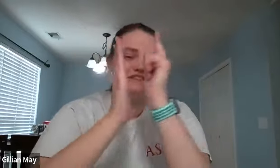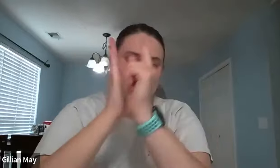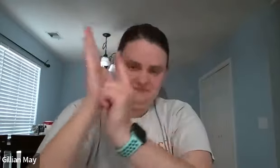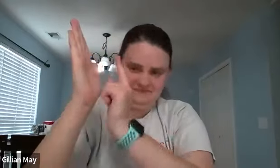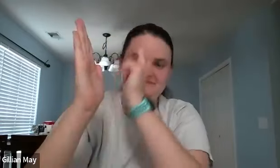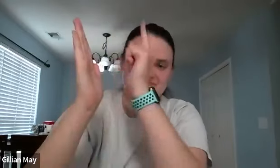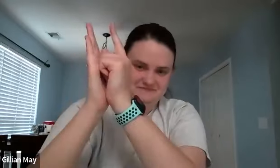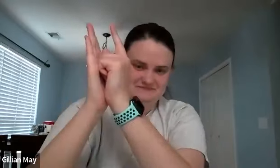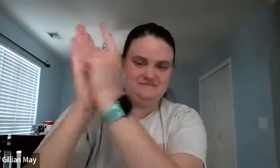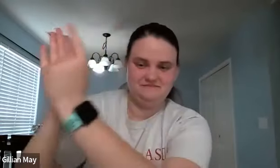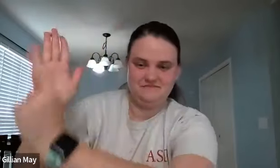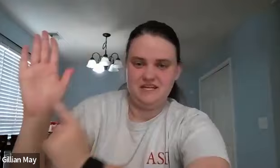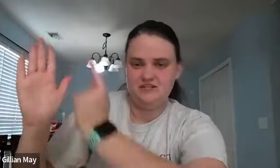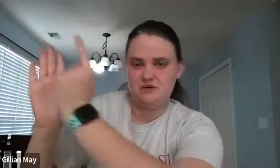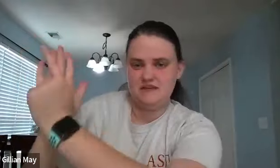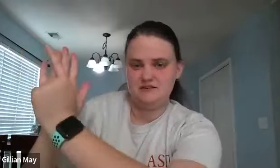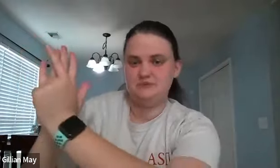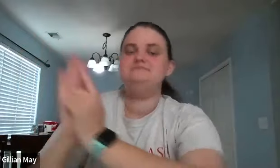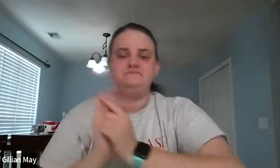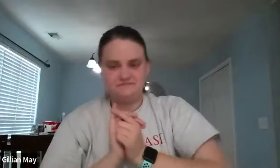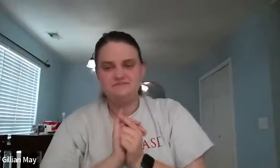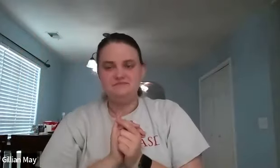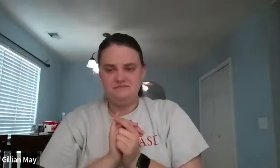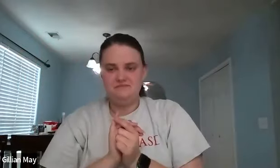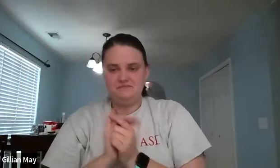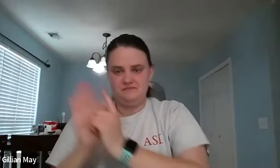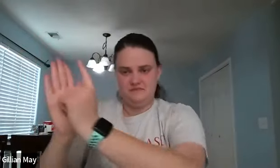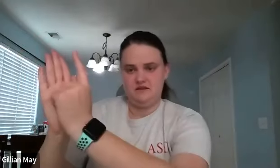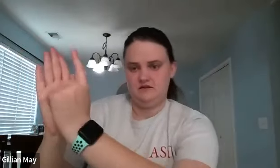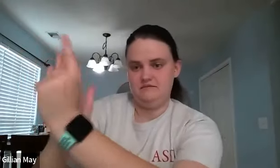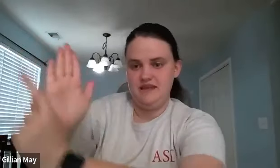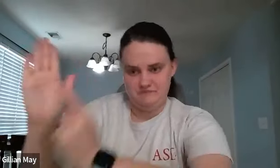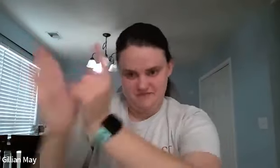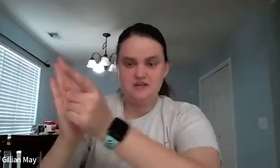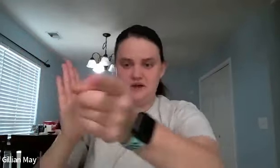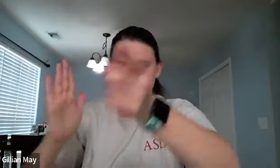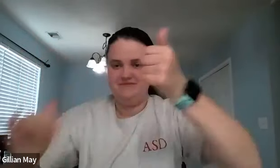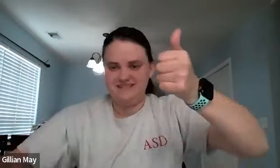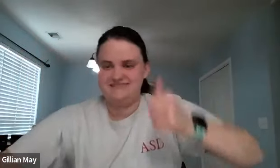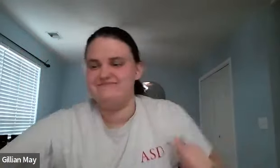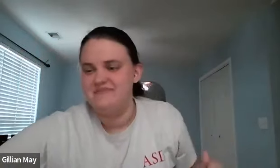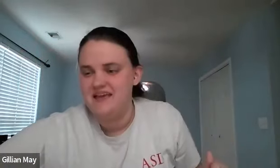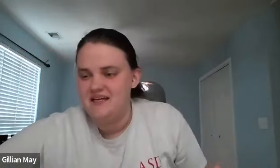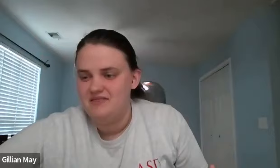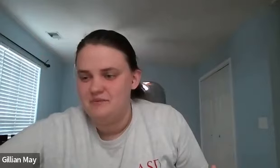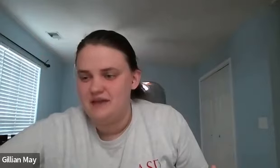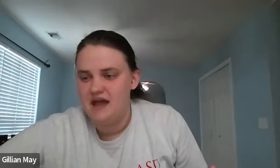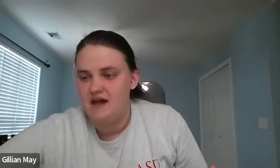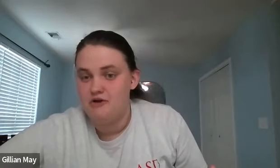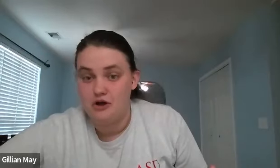So, and you just go in that circle. Here. Yeah, there you go. Yes. Then we have